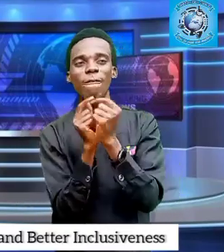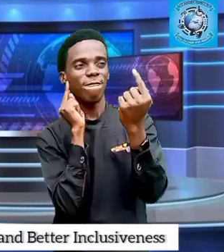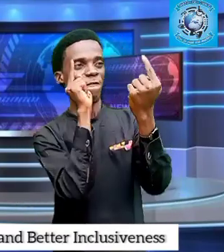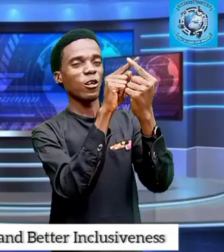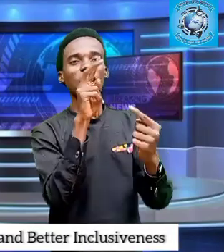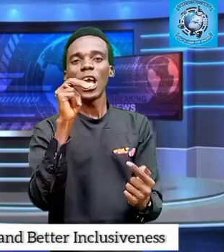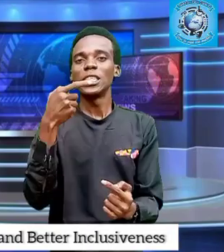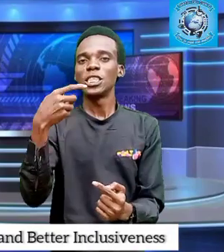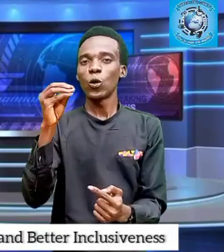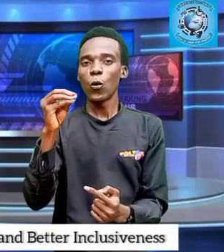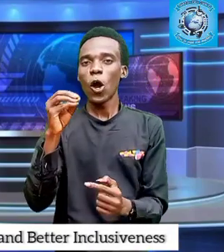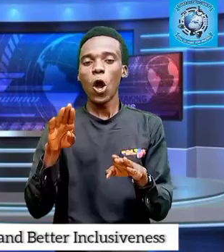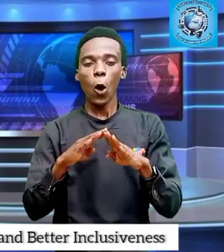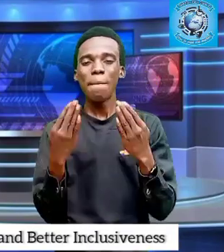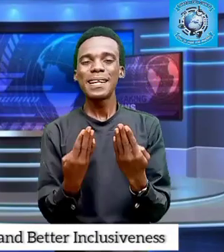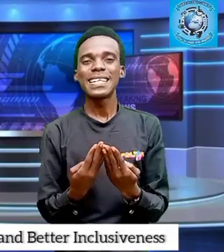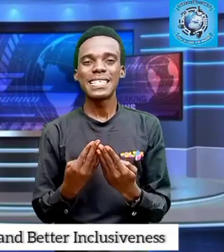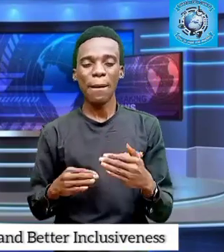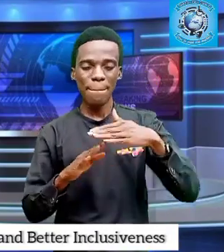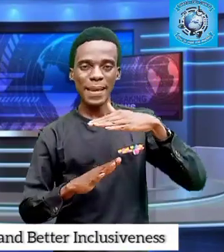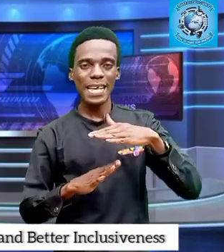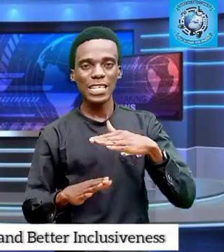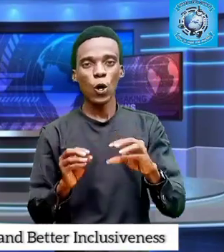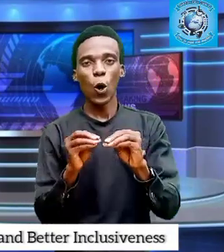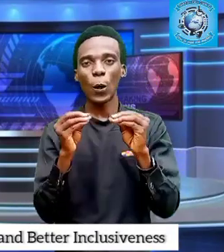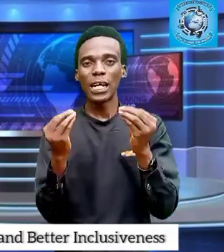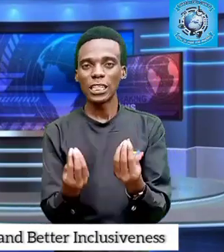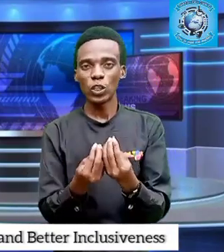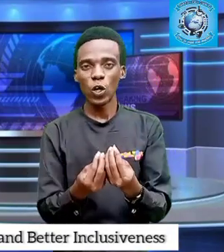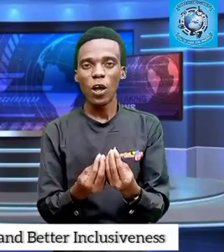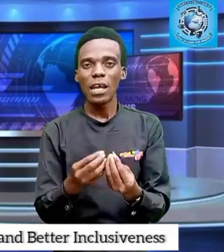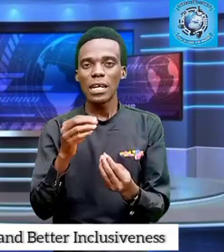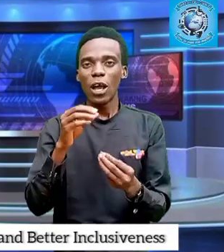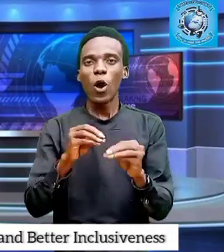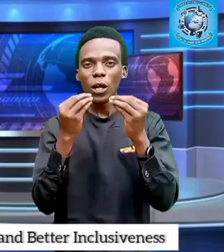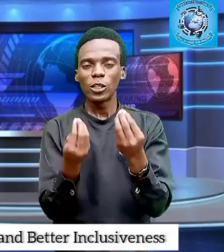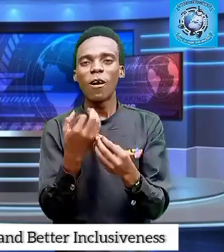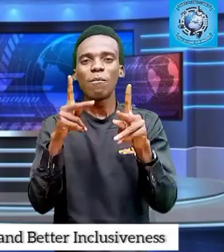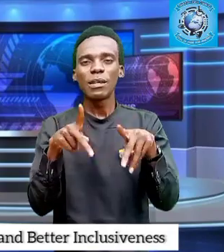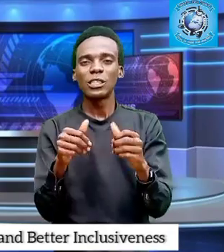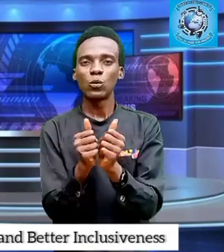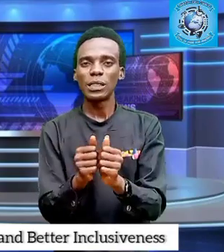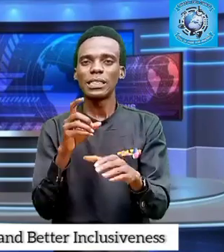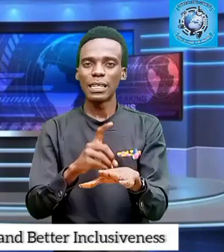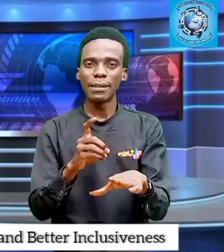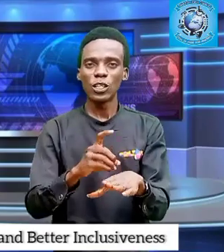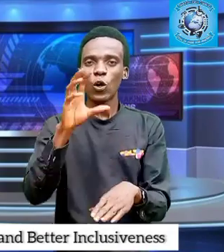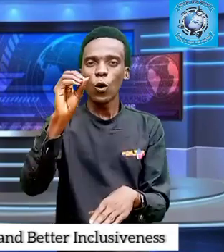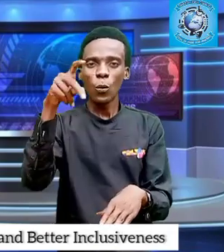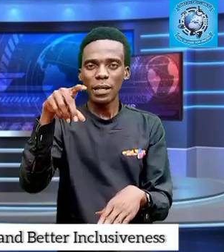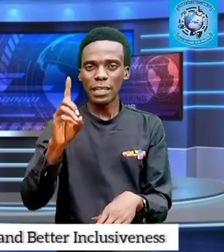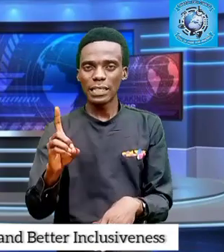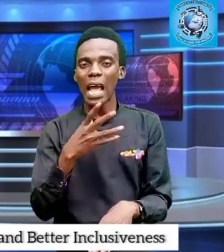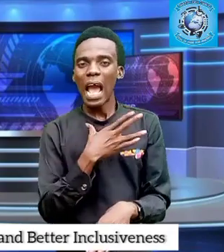NGOs, community-based organizations, CBOs, Organization of Persons with Disabilities, OPDs,